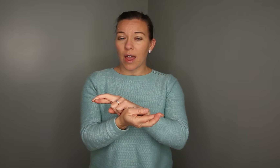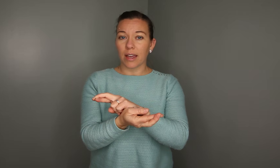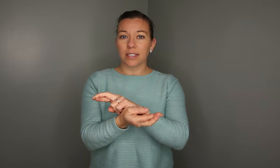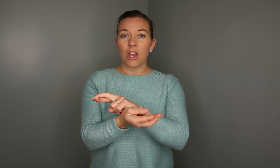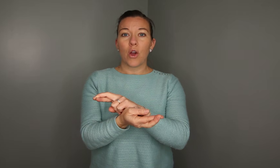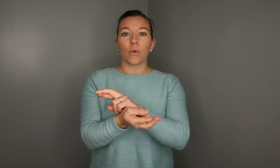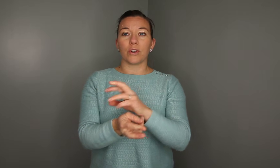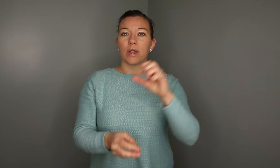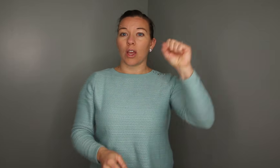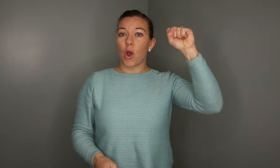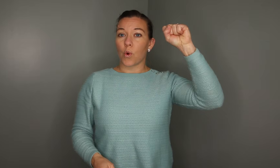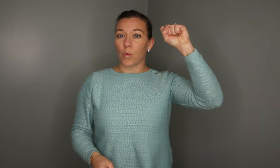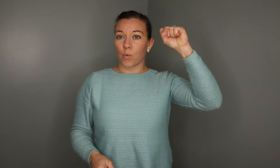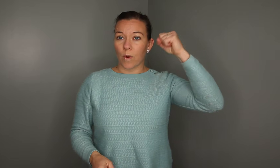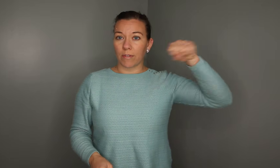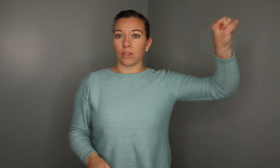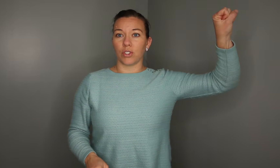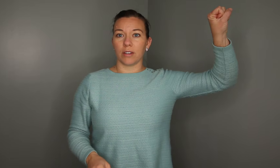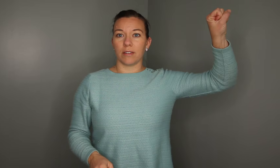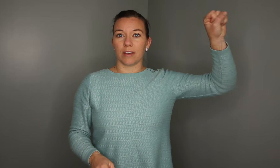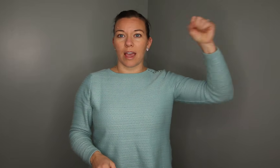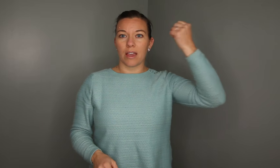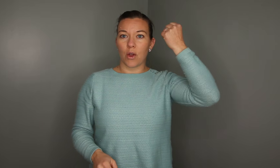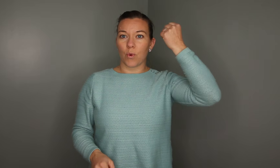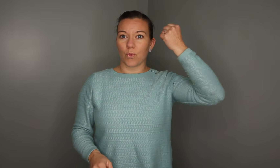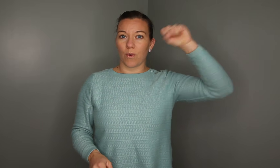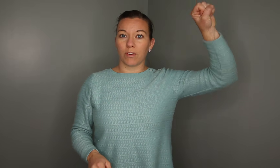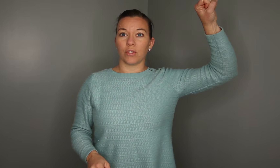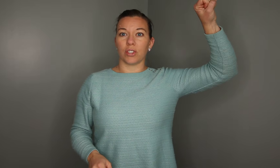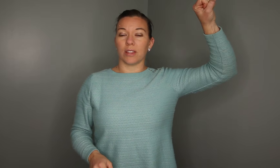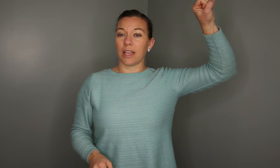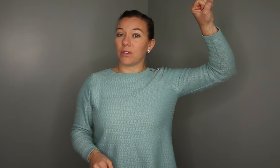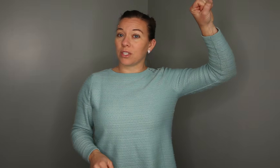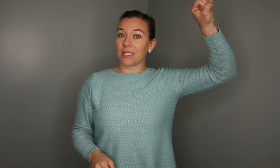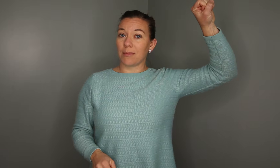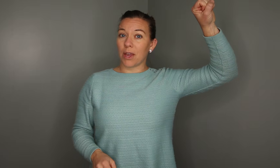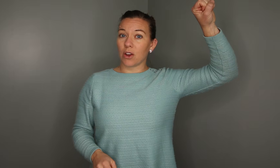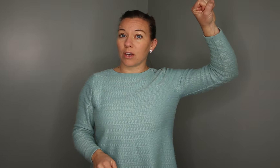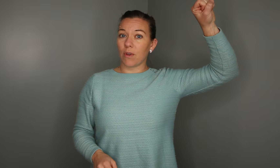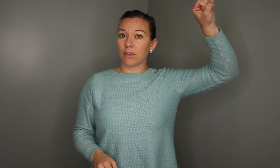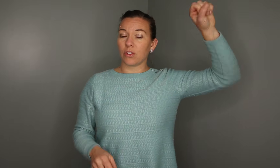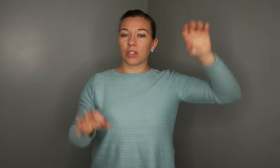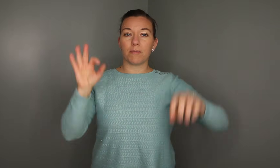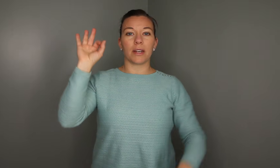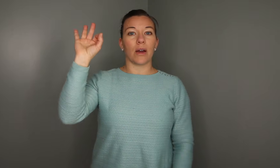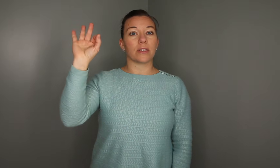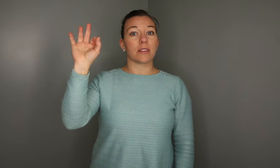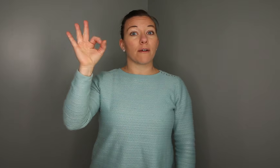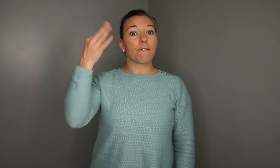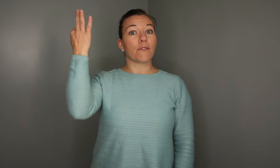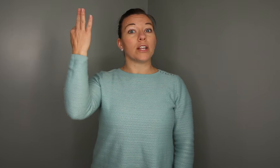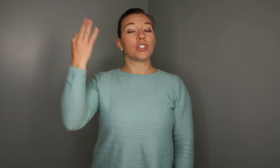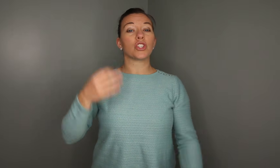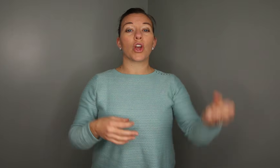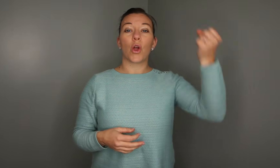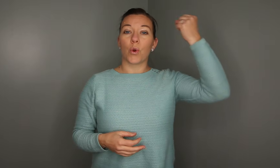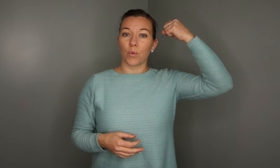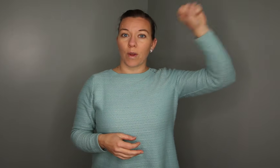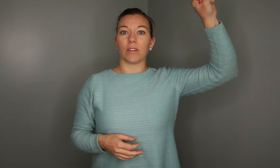incorrect. We're doing revolution, okay? Revolution. Like we just did American Revolution, but now it's the French